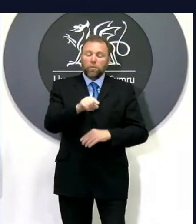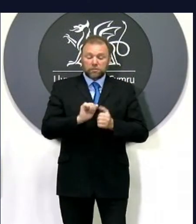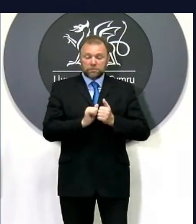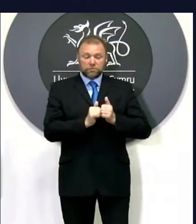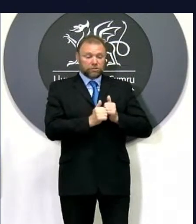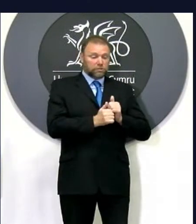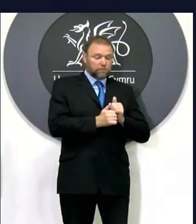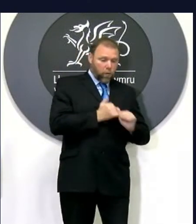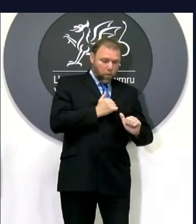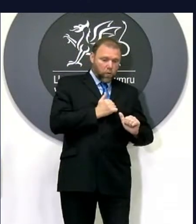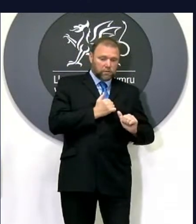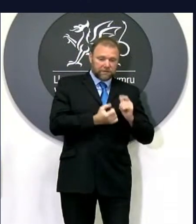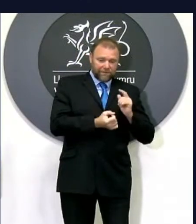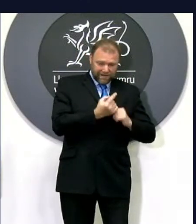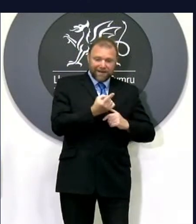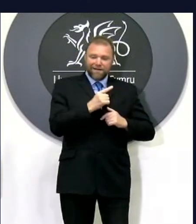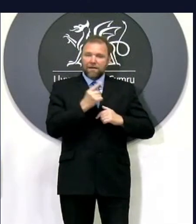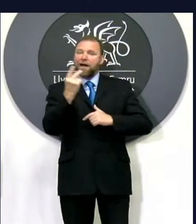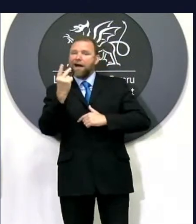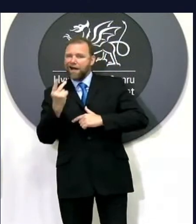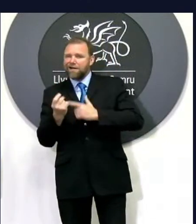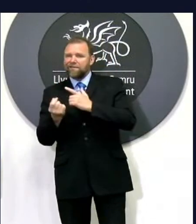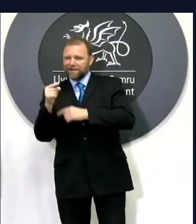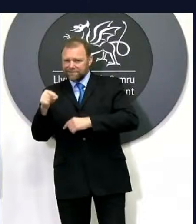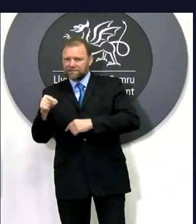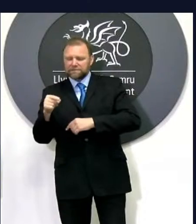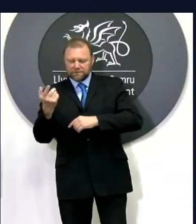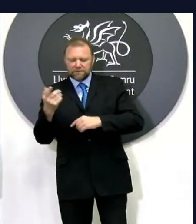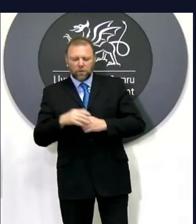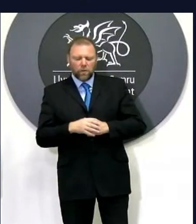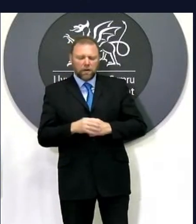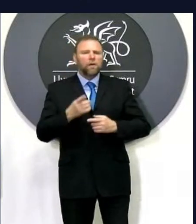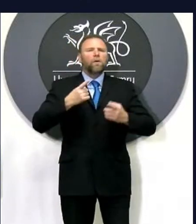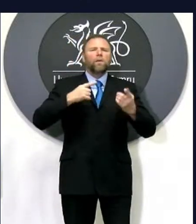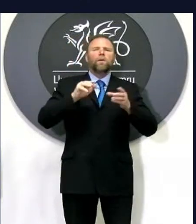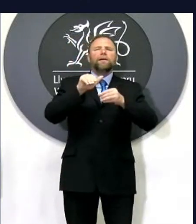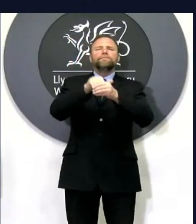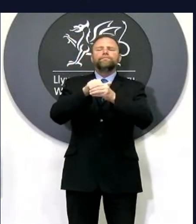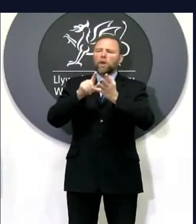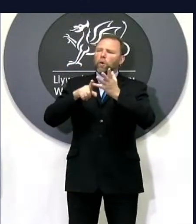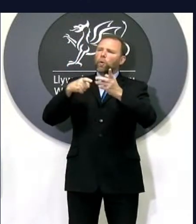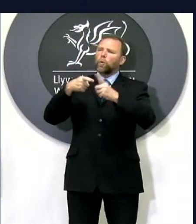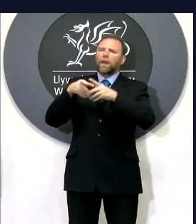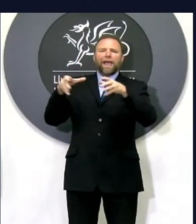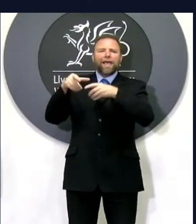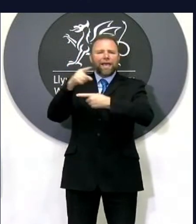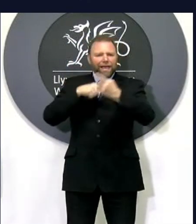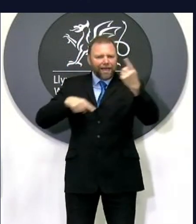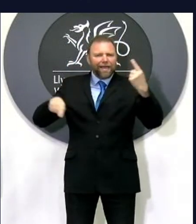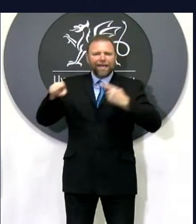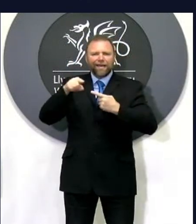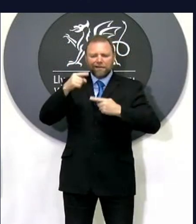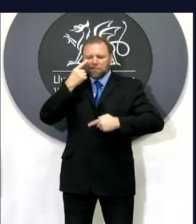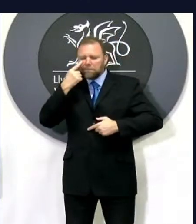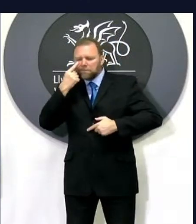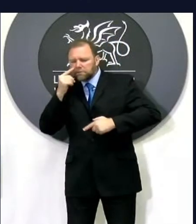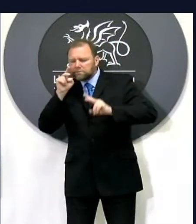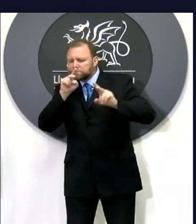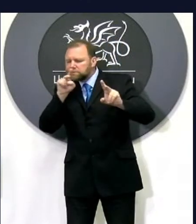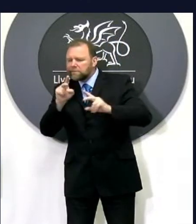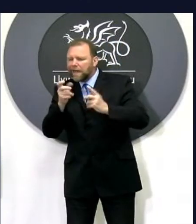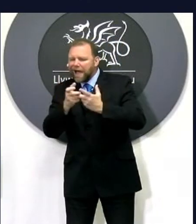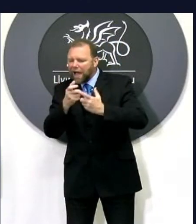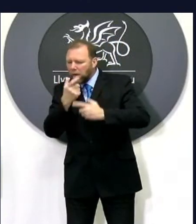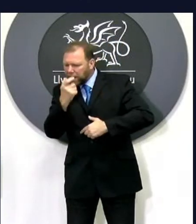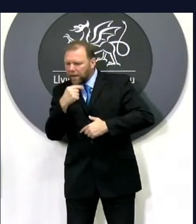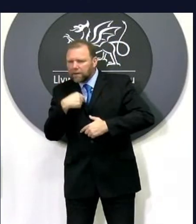and the arts, and we're part of the UK group that is looking at the return of spectators to